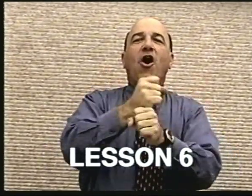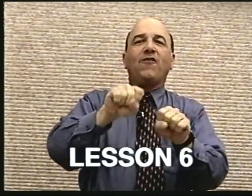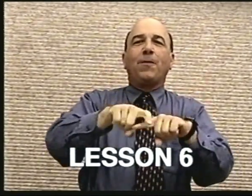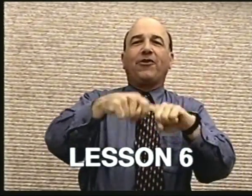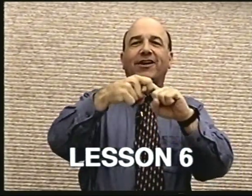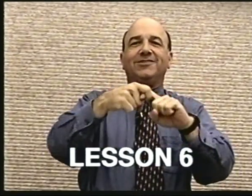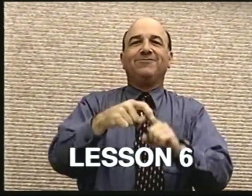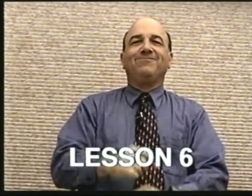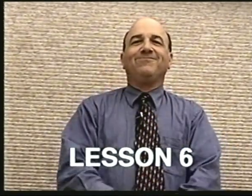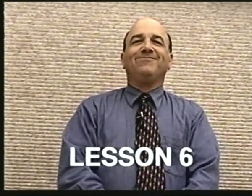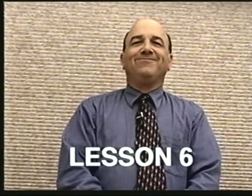coffee break.